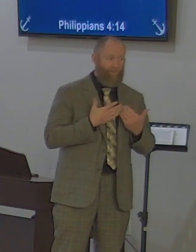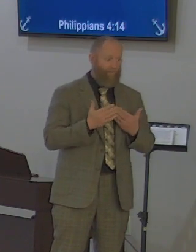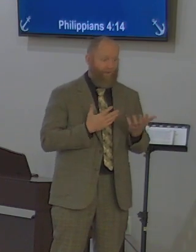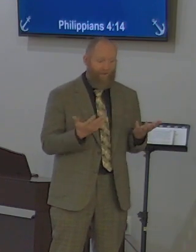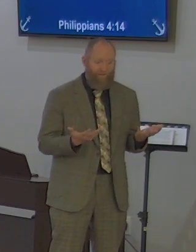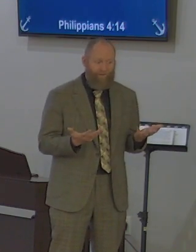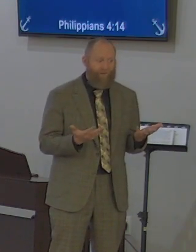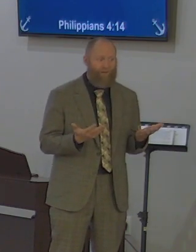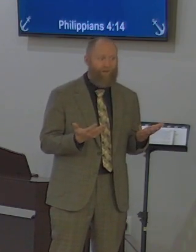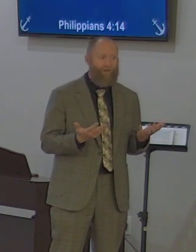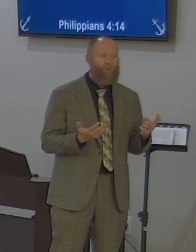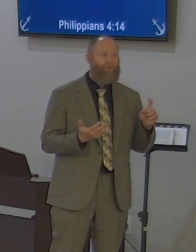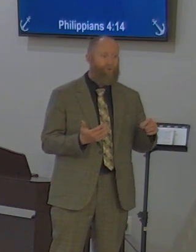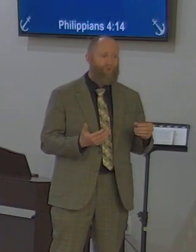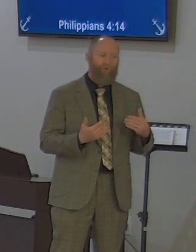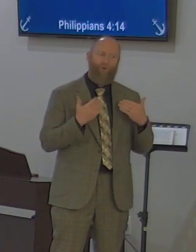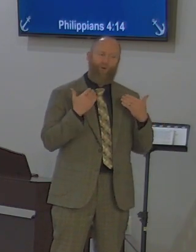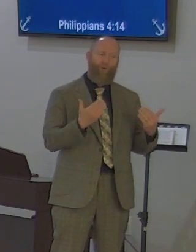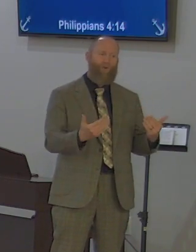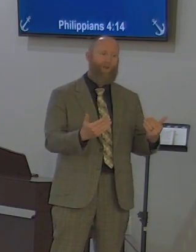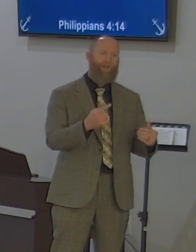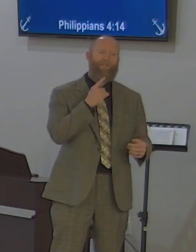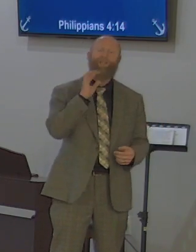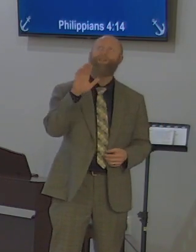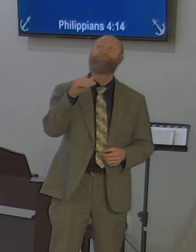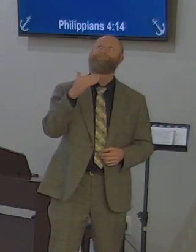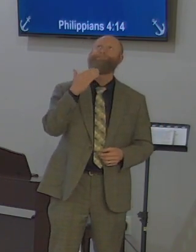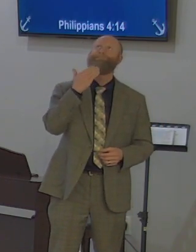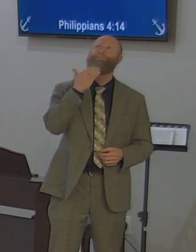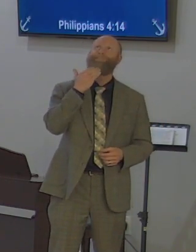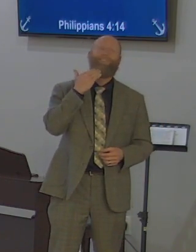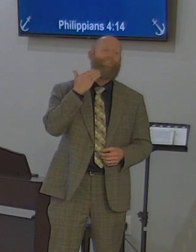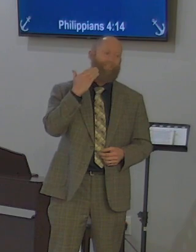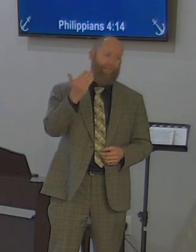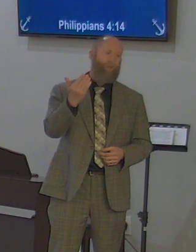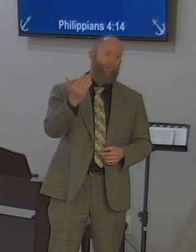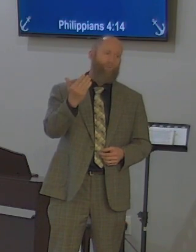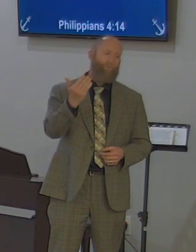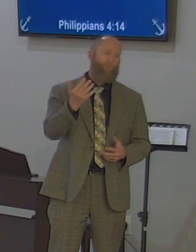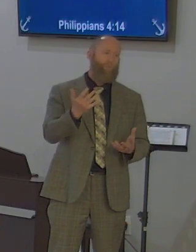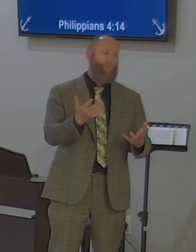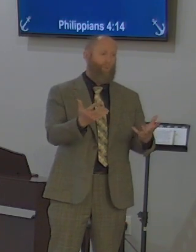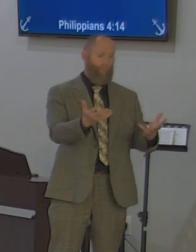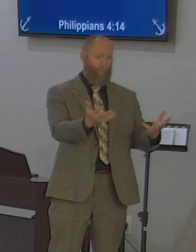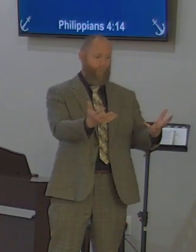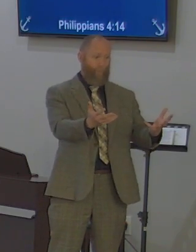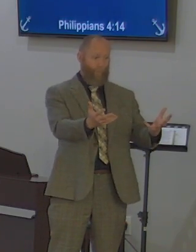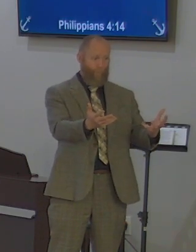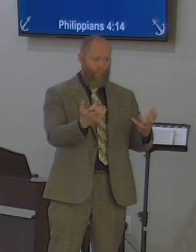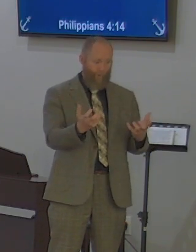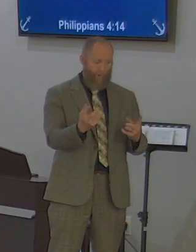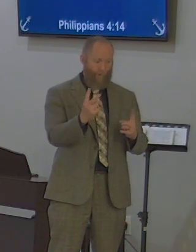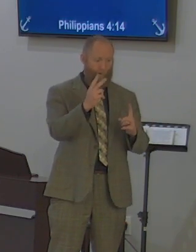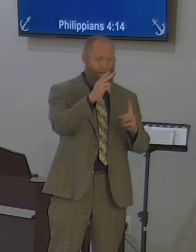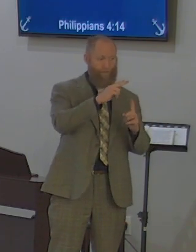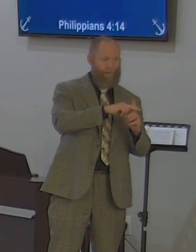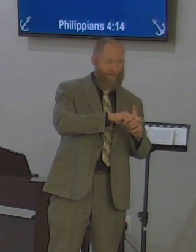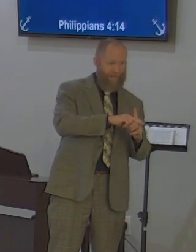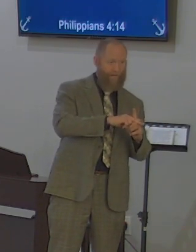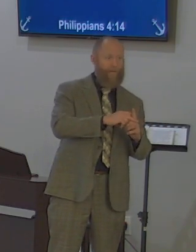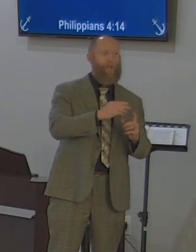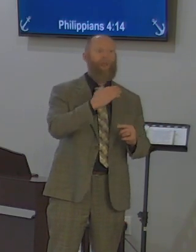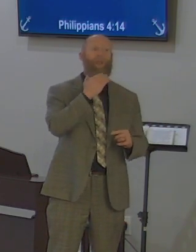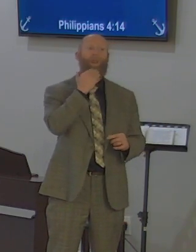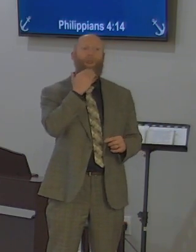Because contentment begins with gratitude. And if we're going to have a season of contentment, We're going to give thanks to God, and we're going to